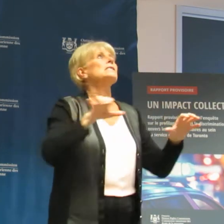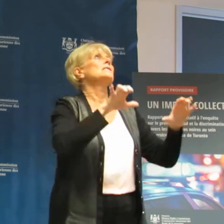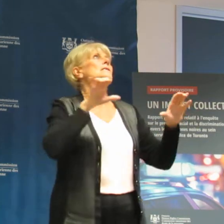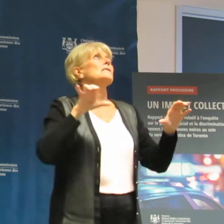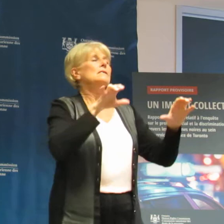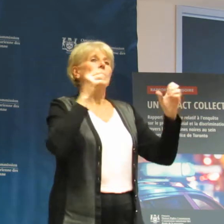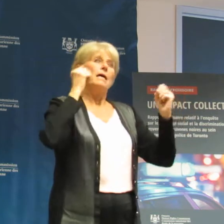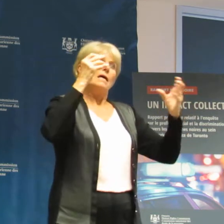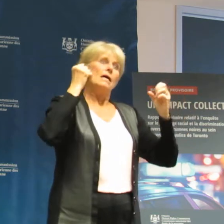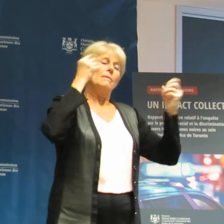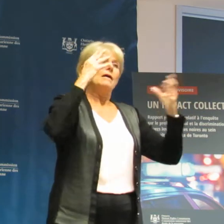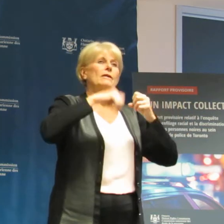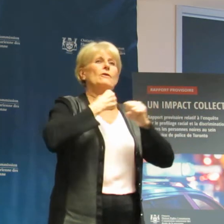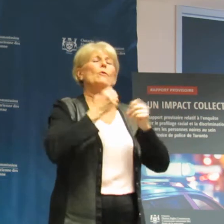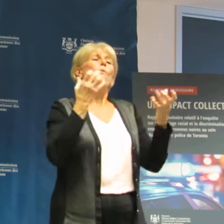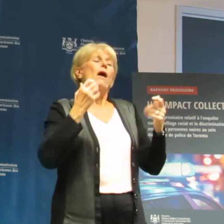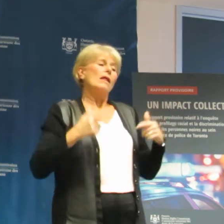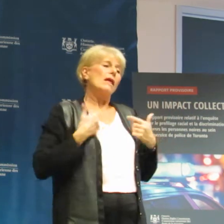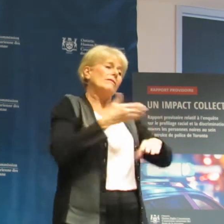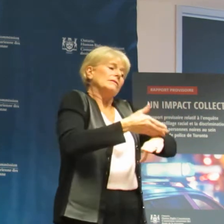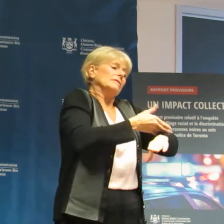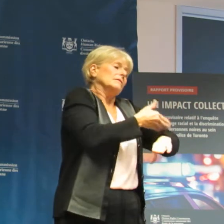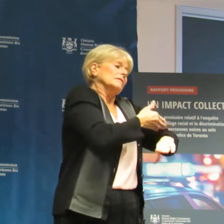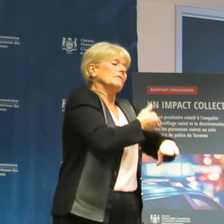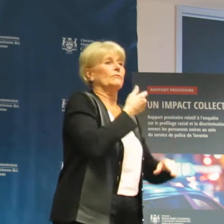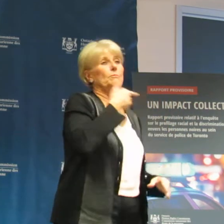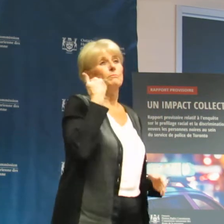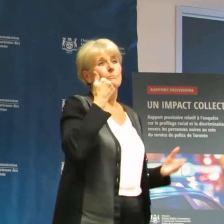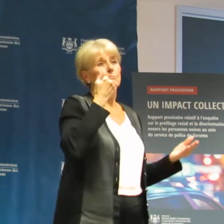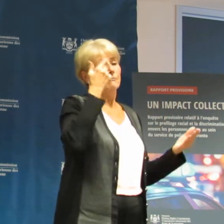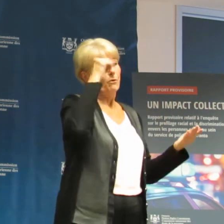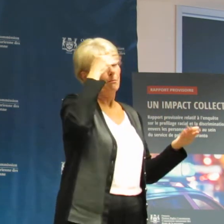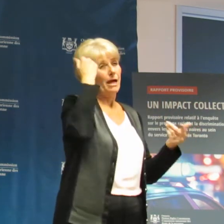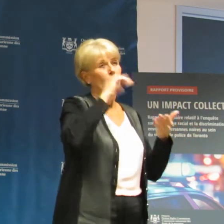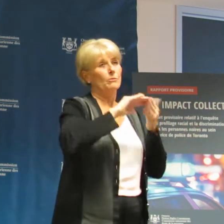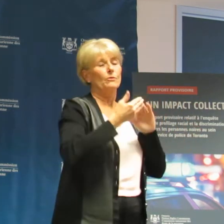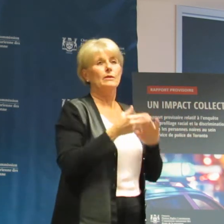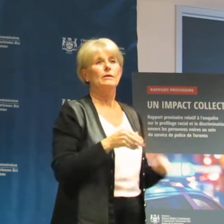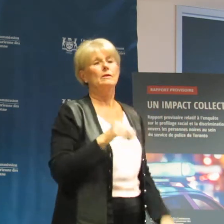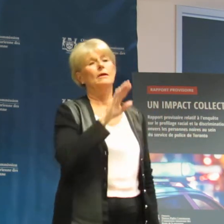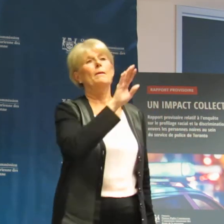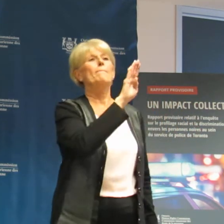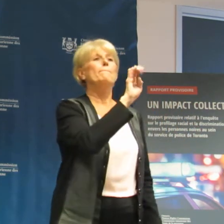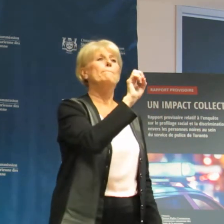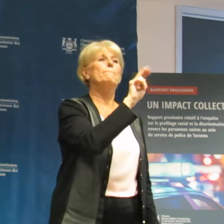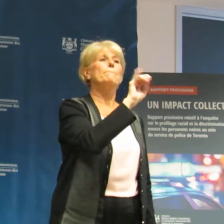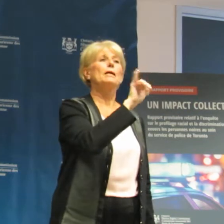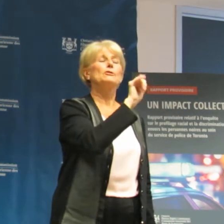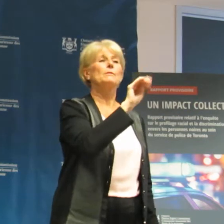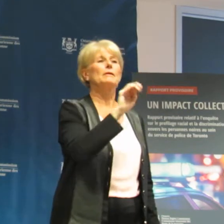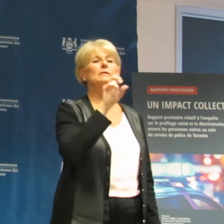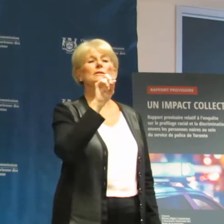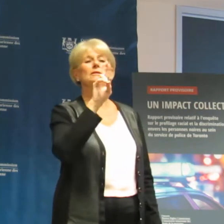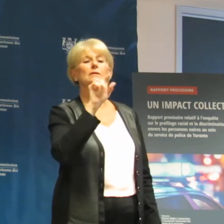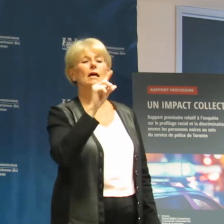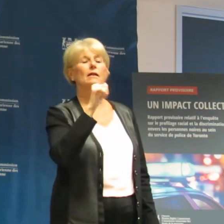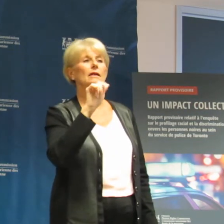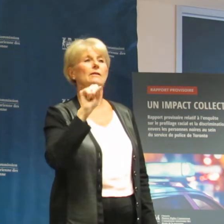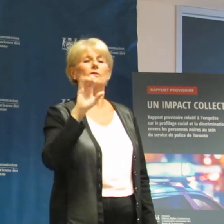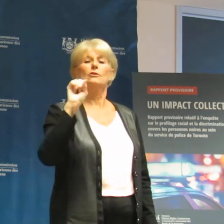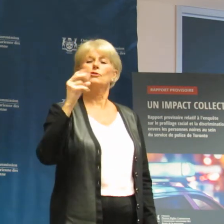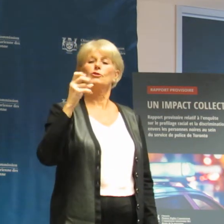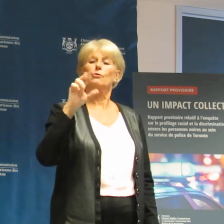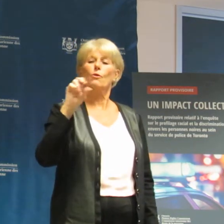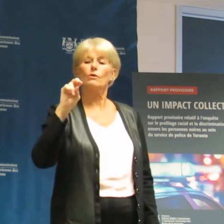the decades to make life better for the black community. Akua Benjamin, Dudley Laws, Charles Roach,